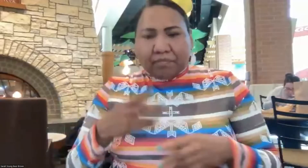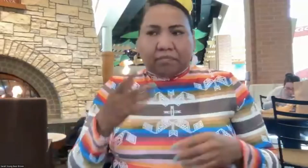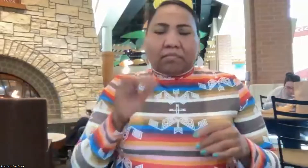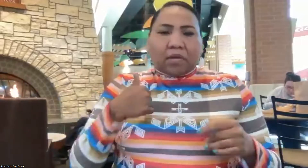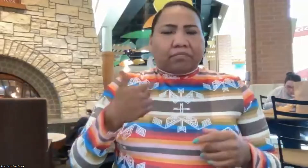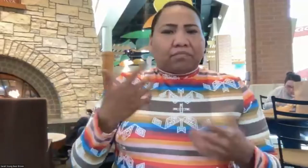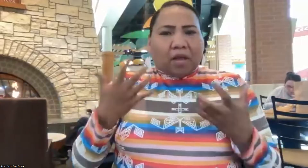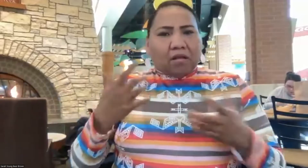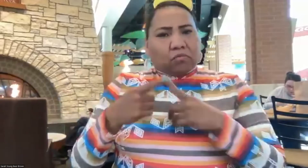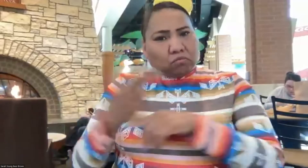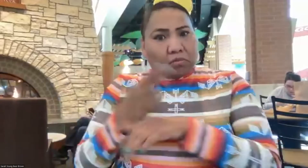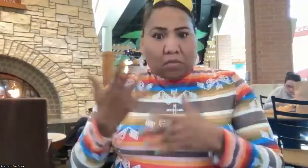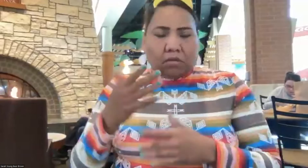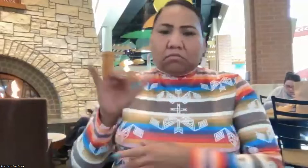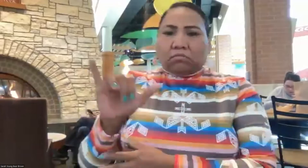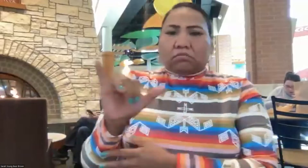to identify myself. My